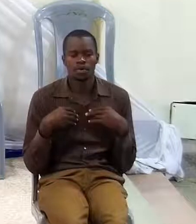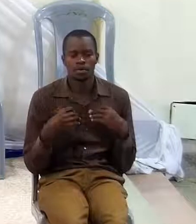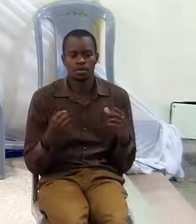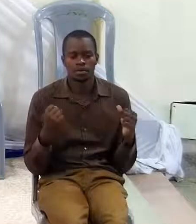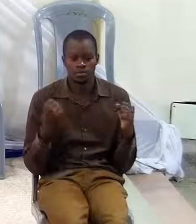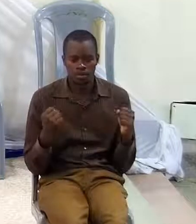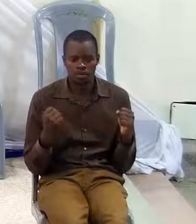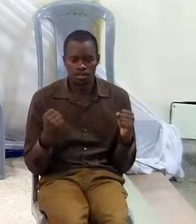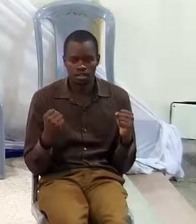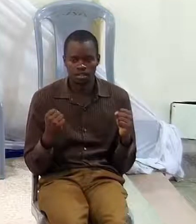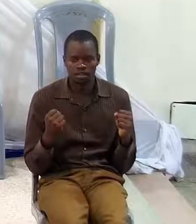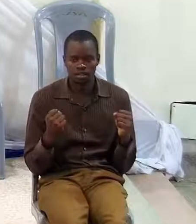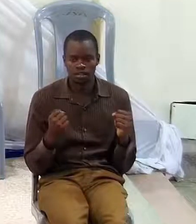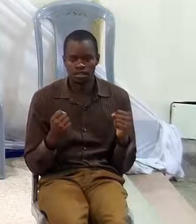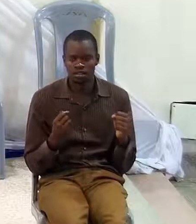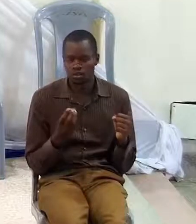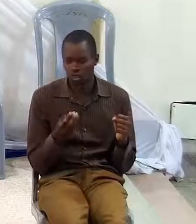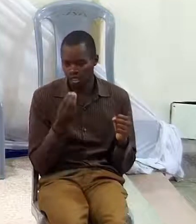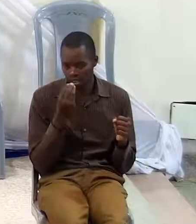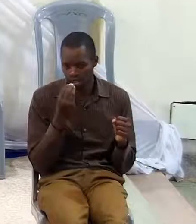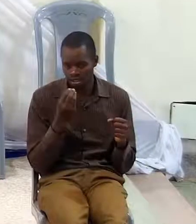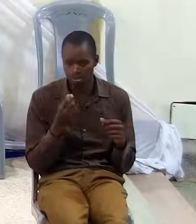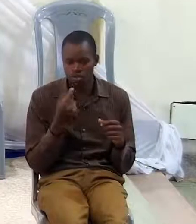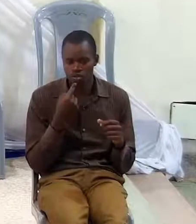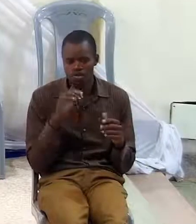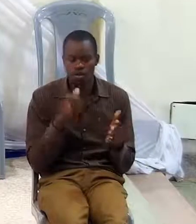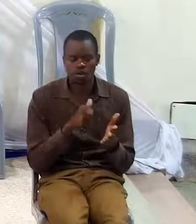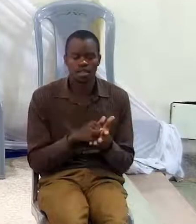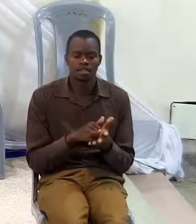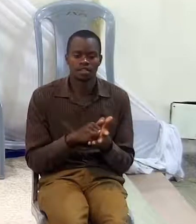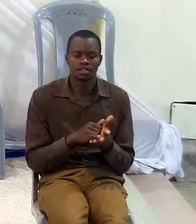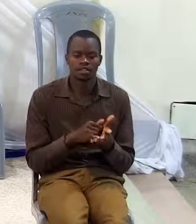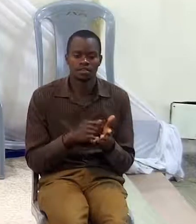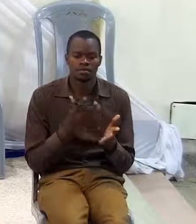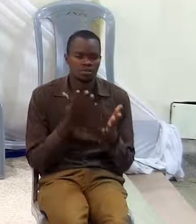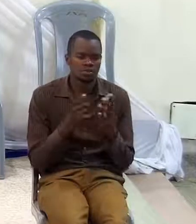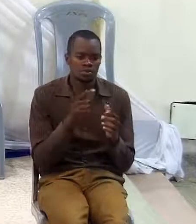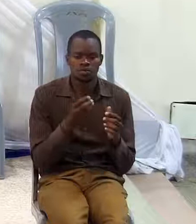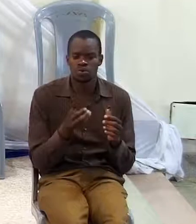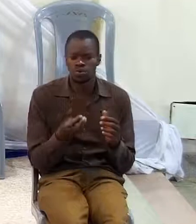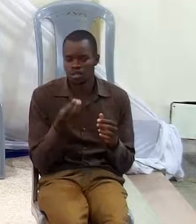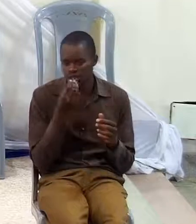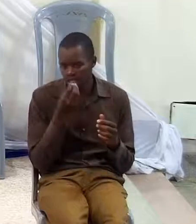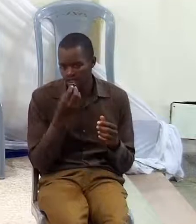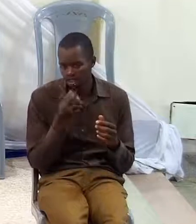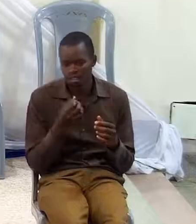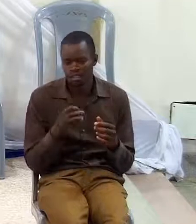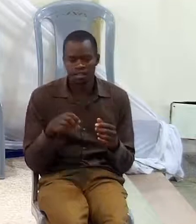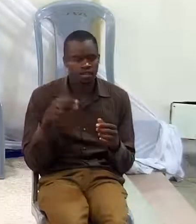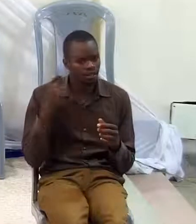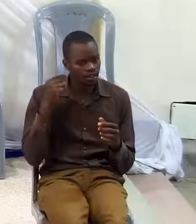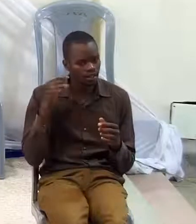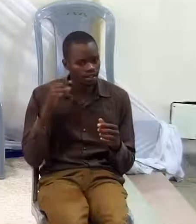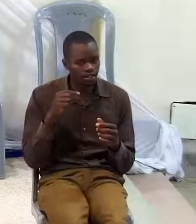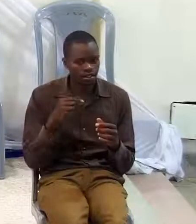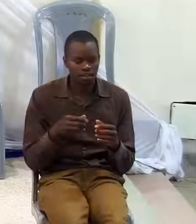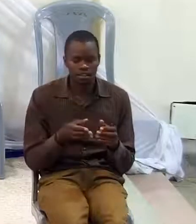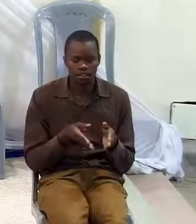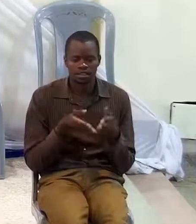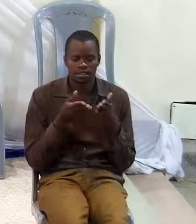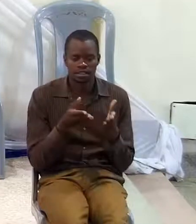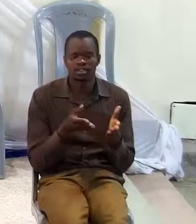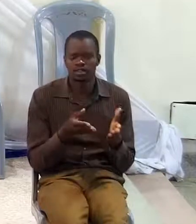that if you ate an egg, it is able to produce those building blocks for the eye,